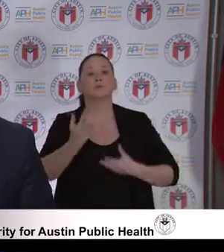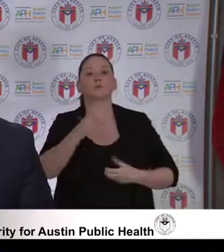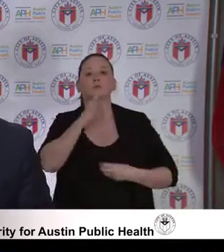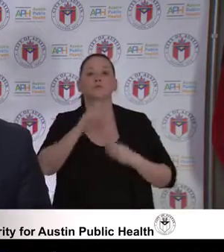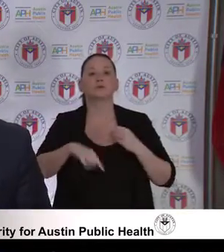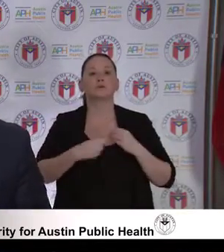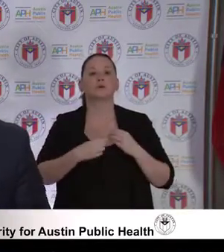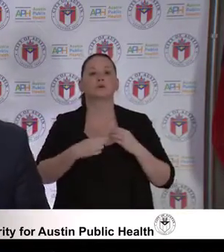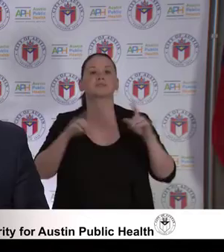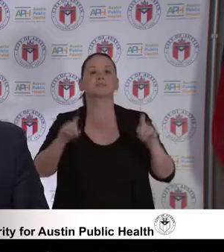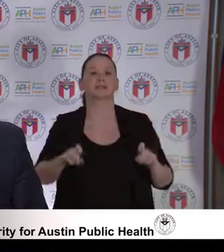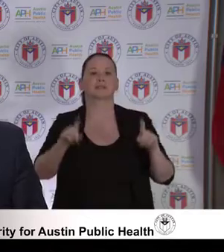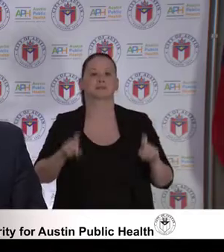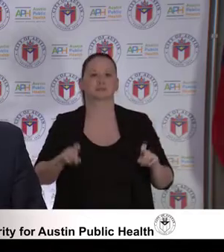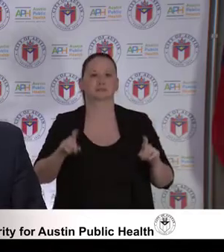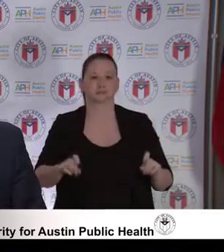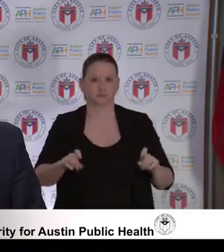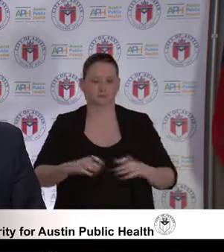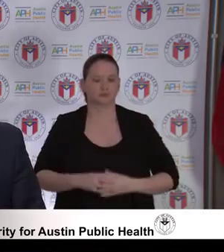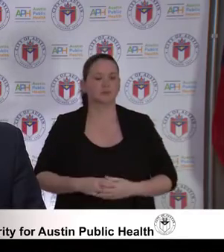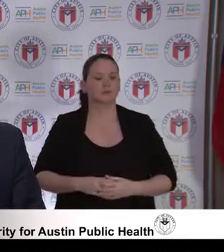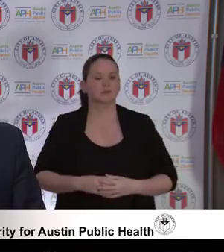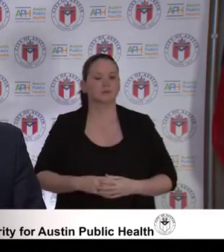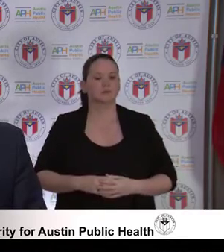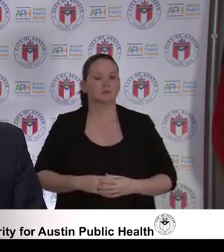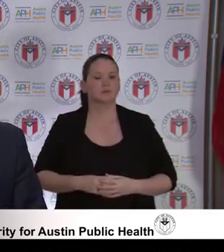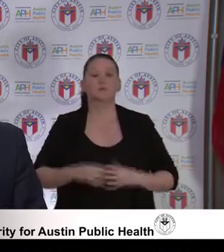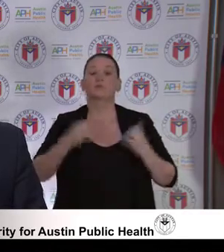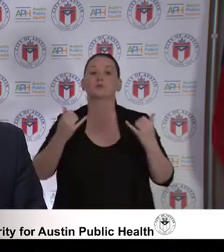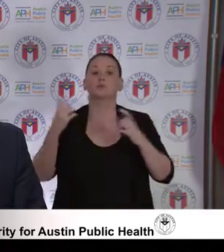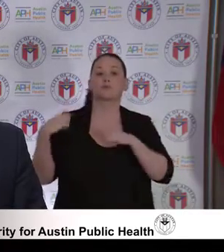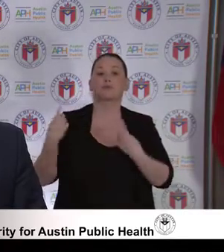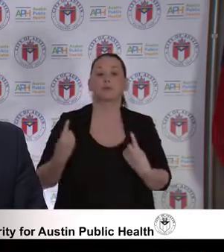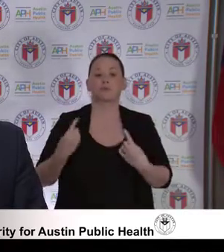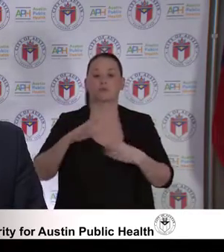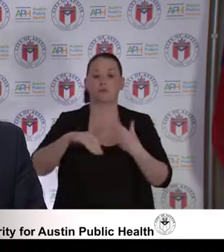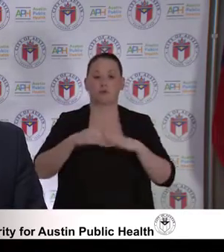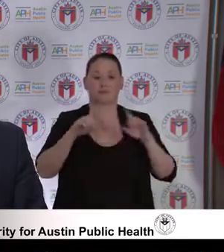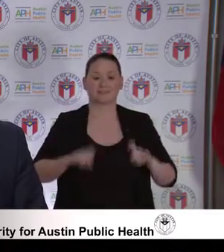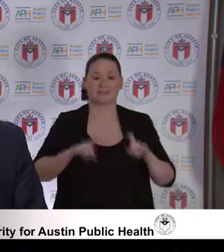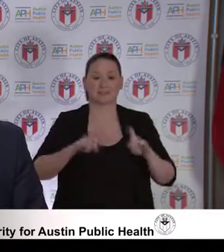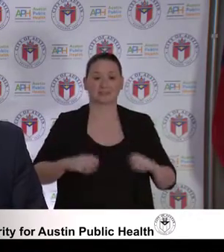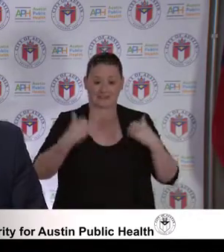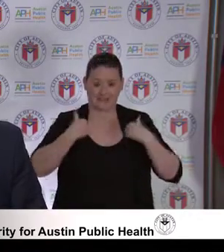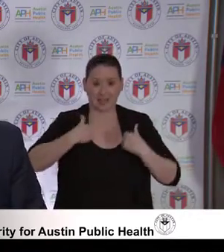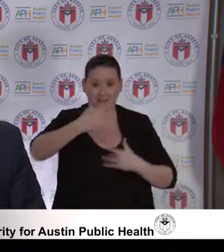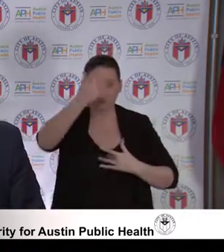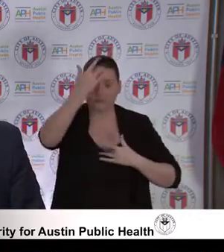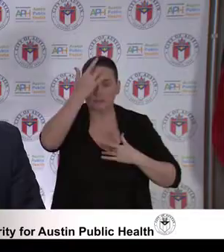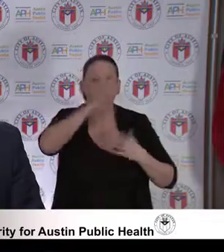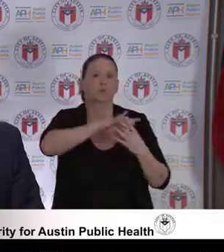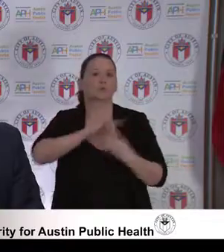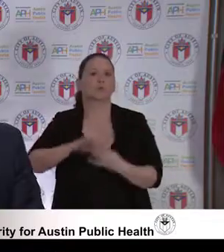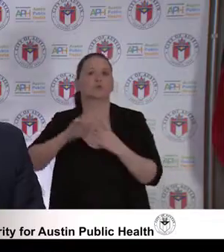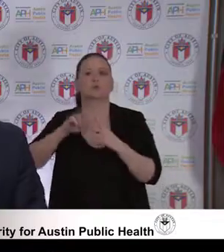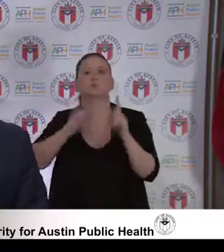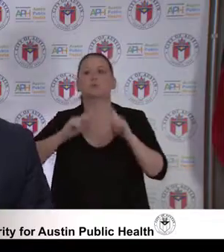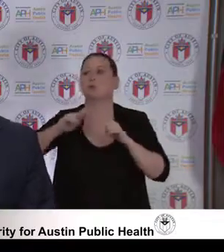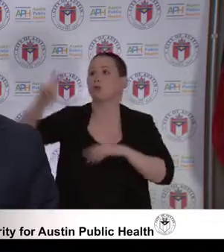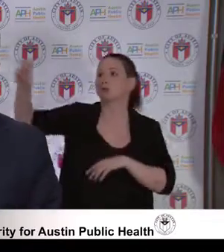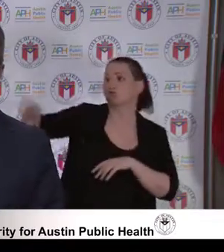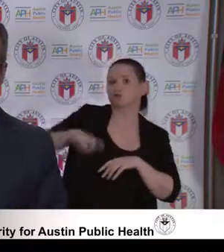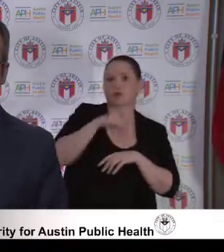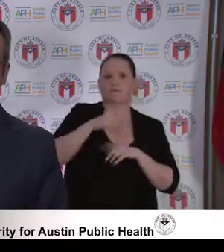At this time, all of the positive cases we have right now are travel related. However, we still